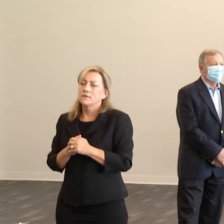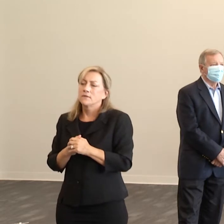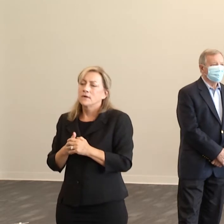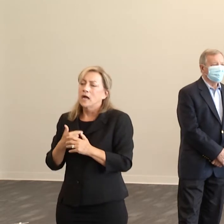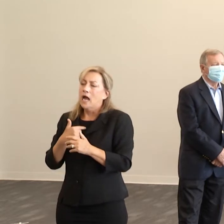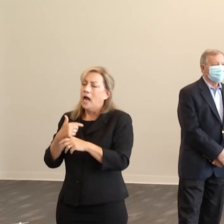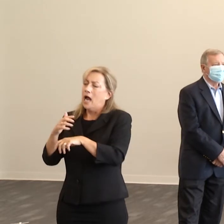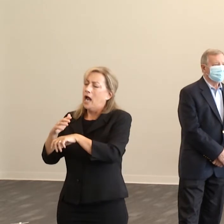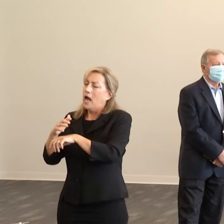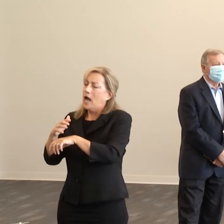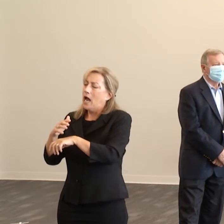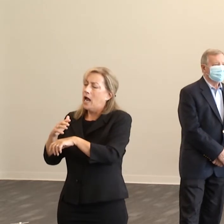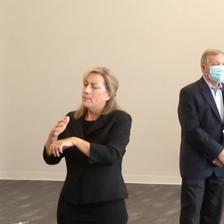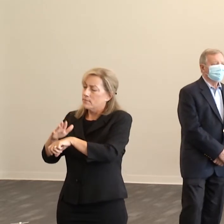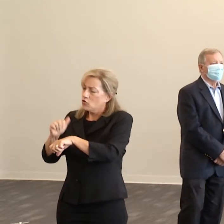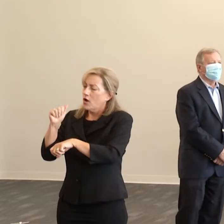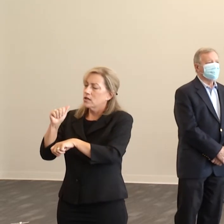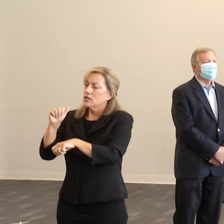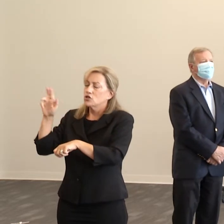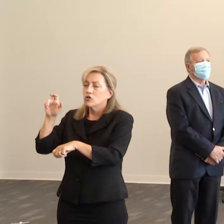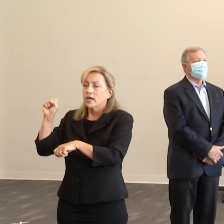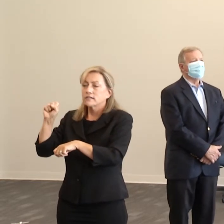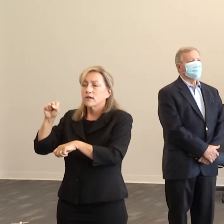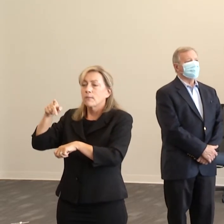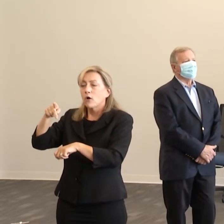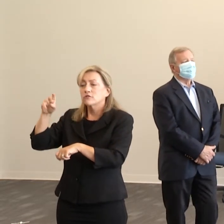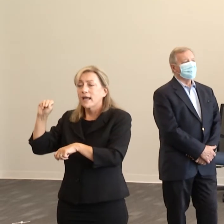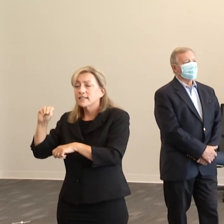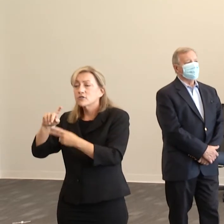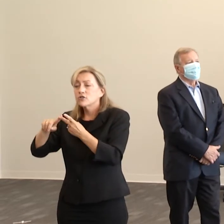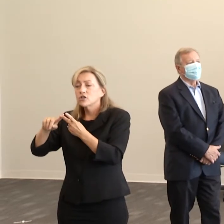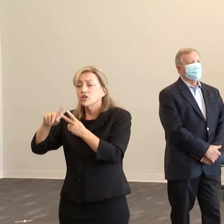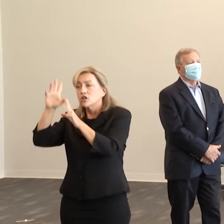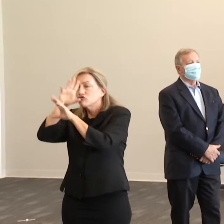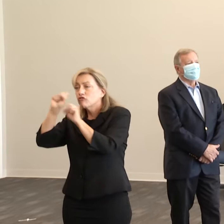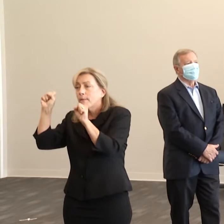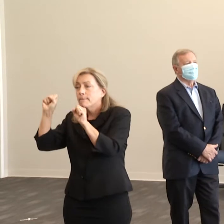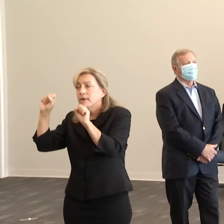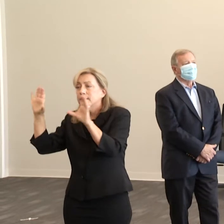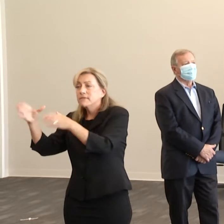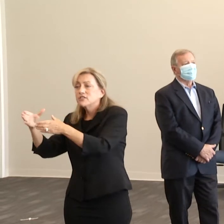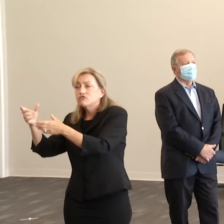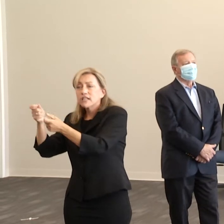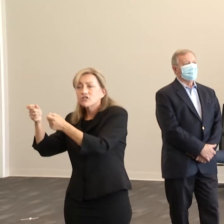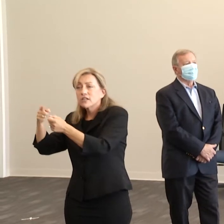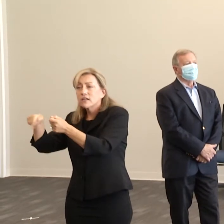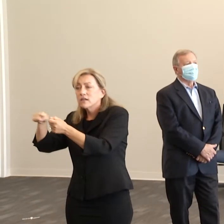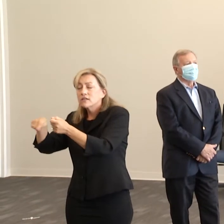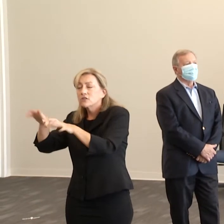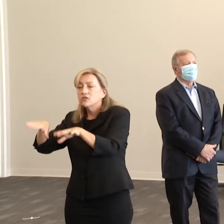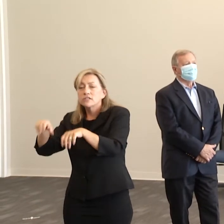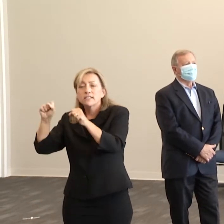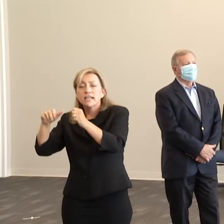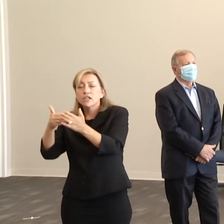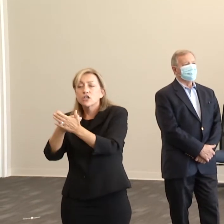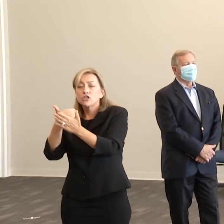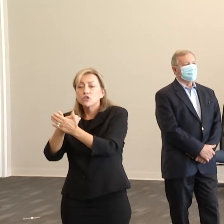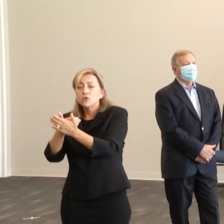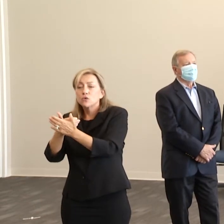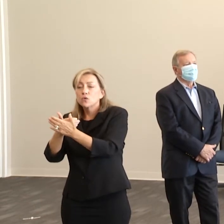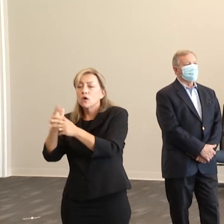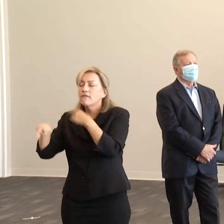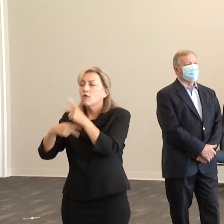U.S. Postmaster and the Trump administration to take a new form of stop and